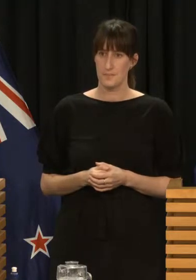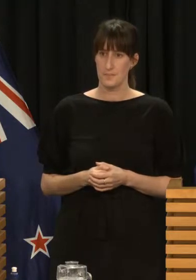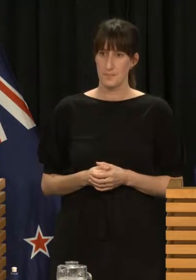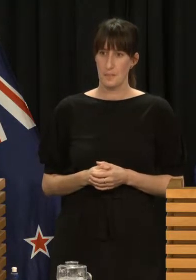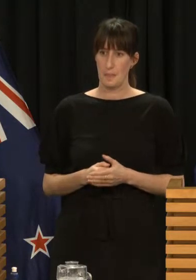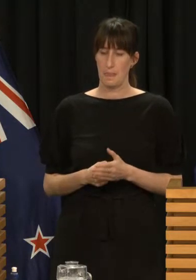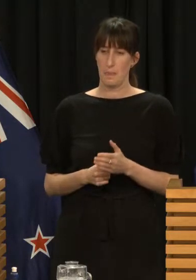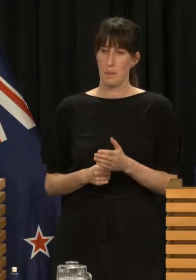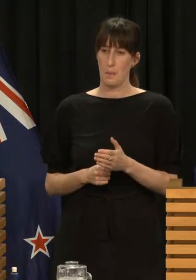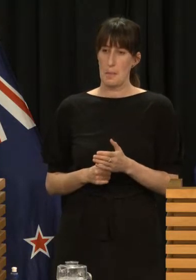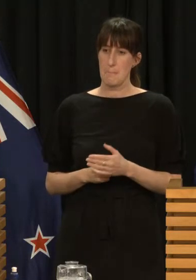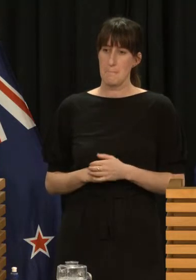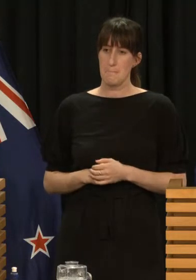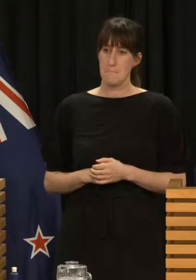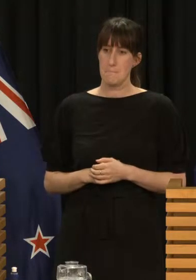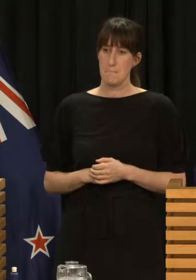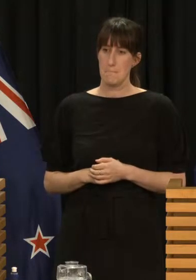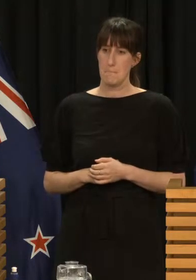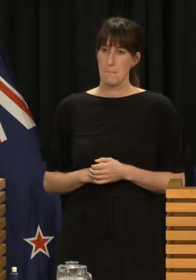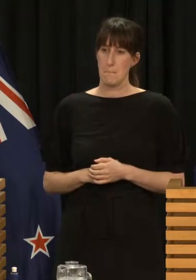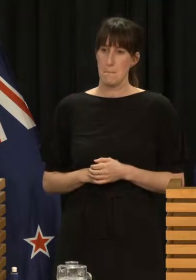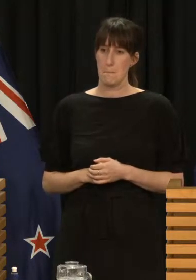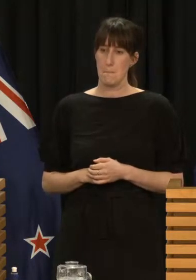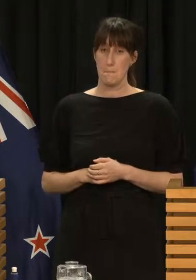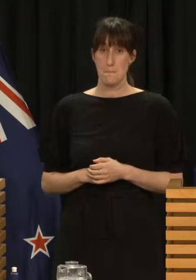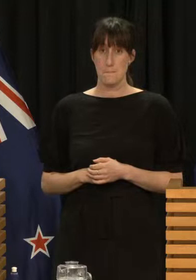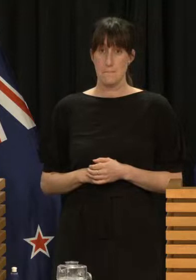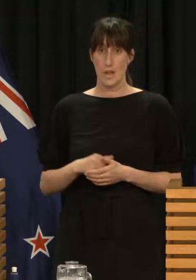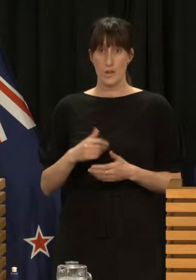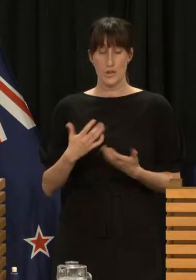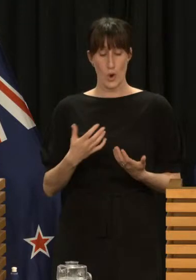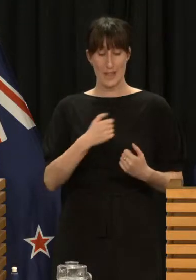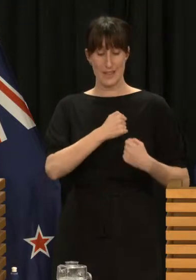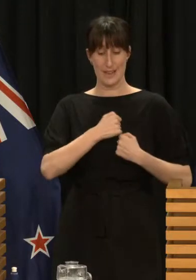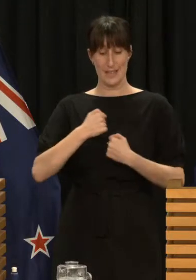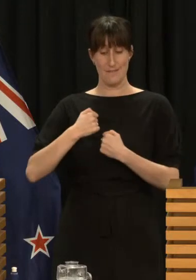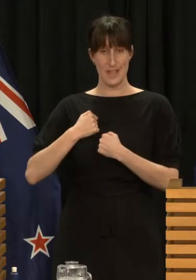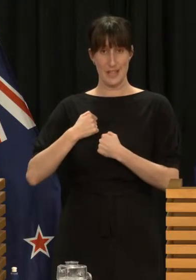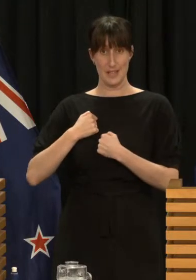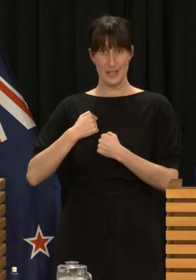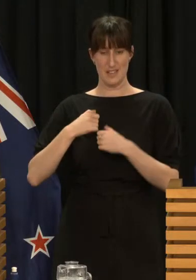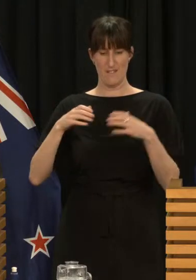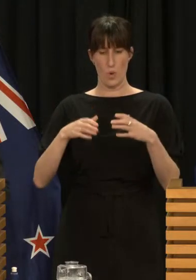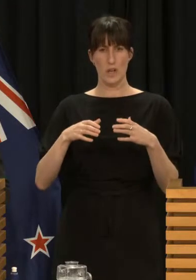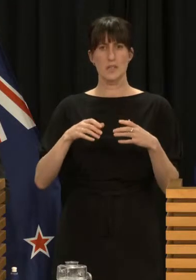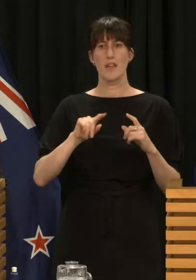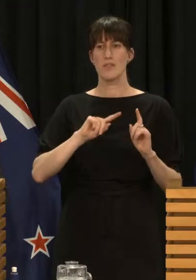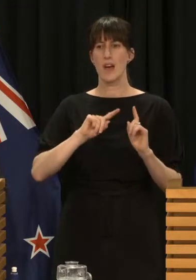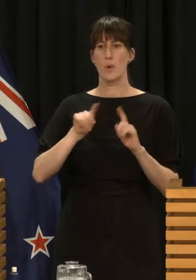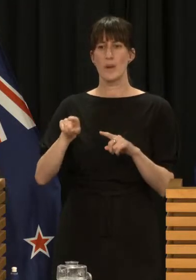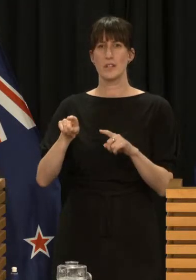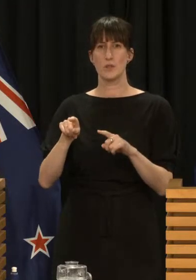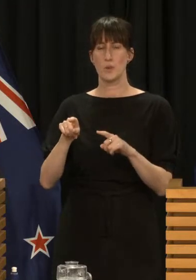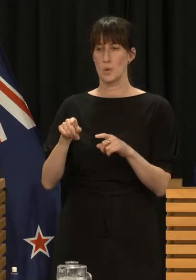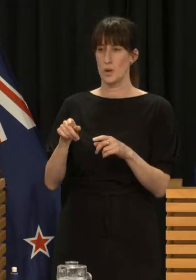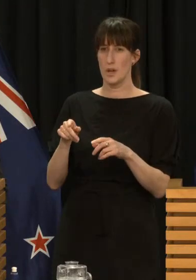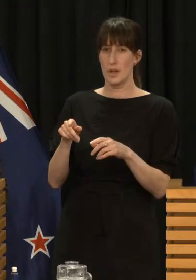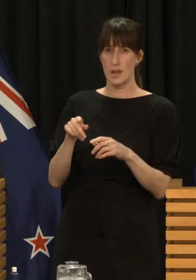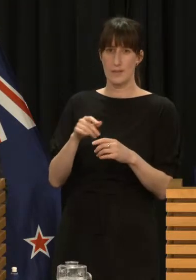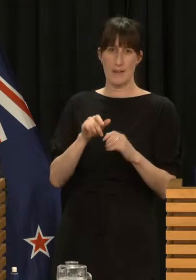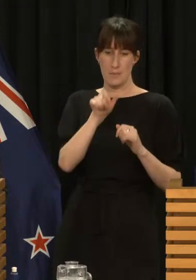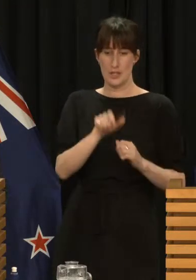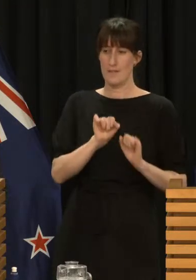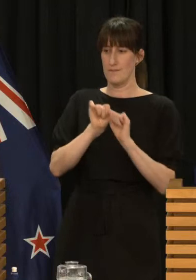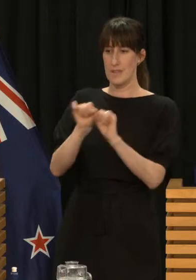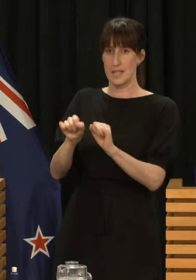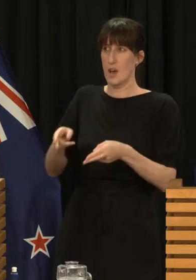what's your assessment of how poor a judgment call it was for the Defence Force to be holding face-to-face meetings? Look, I think that was unfortunate. The Defence